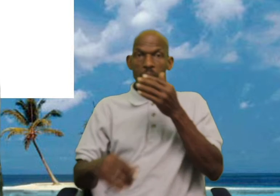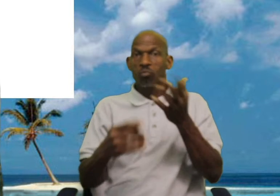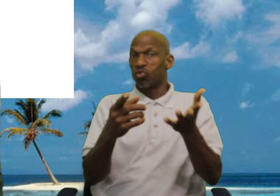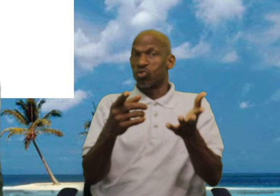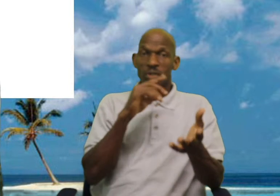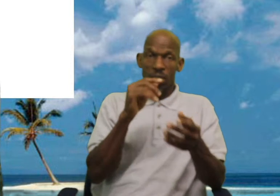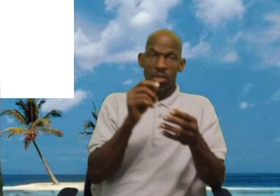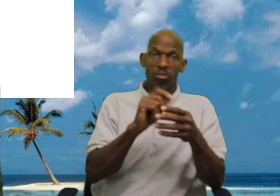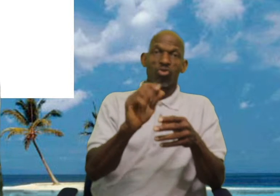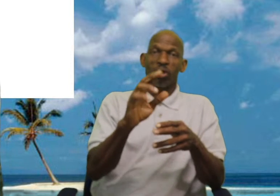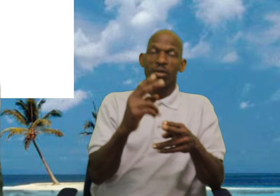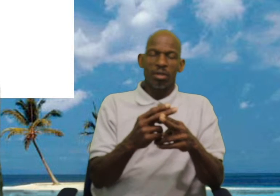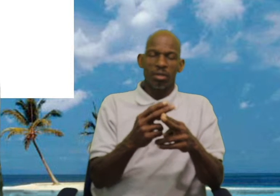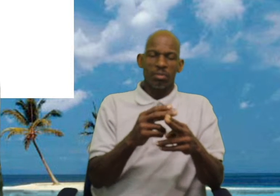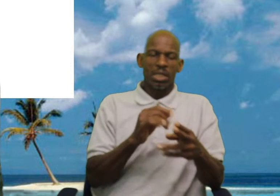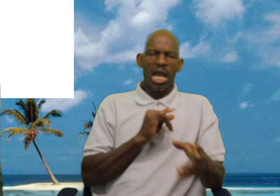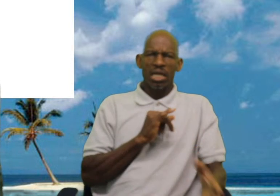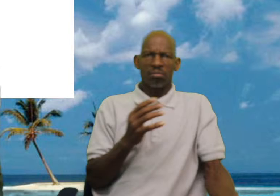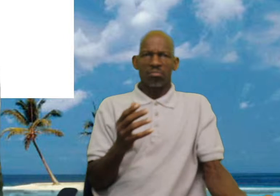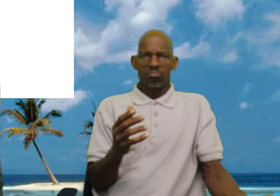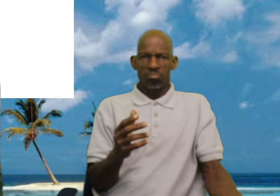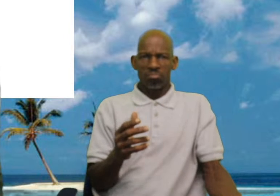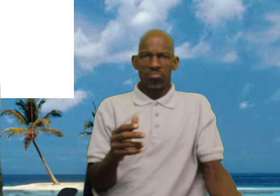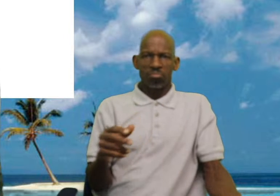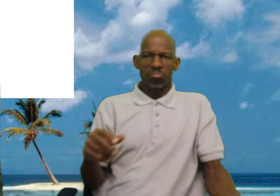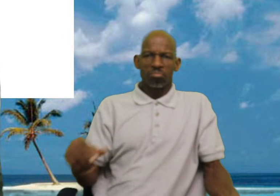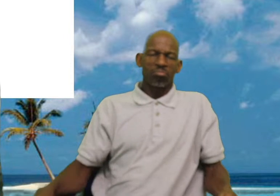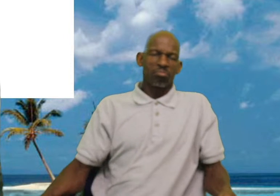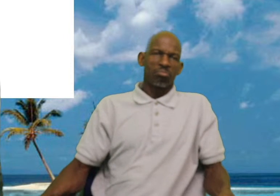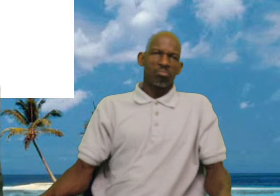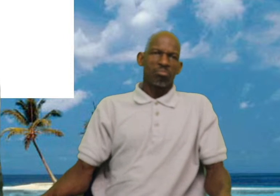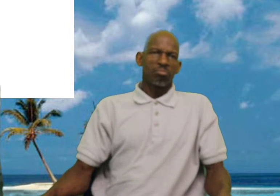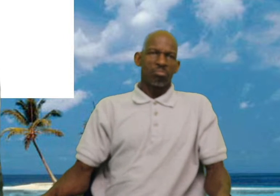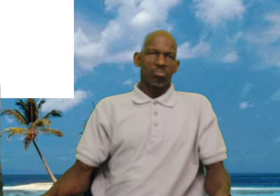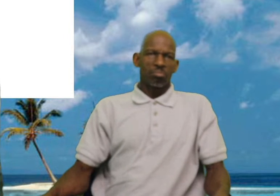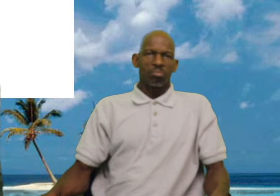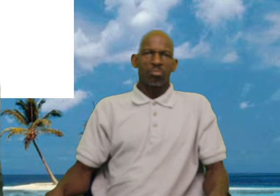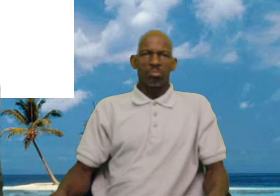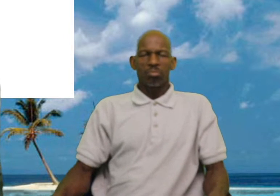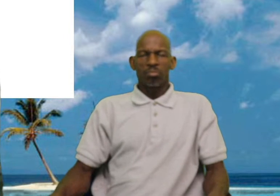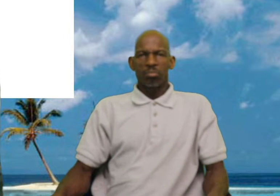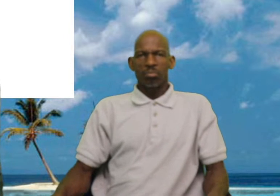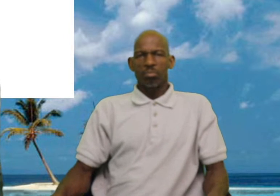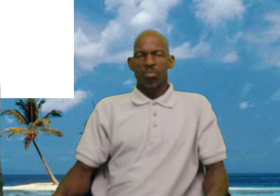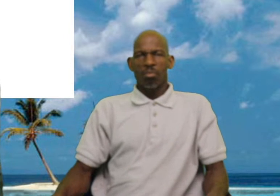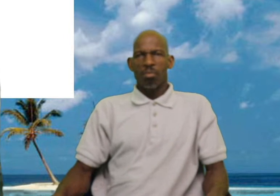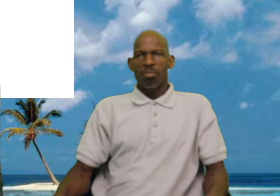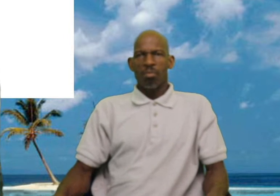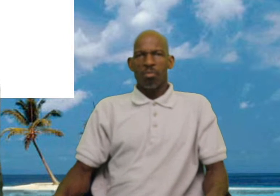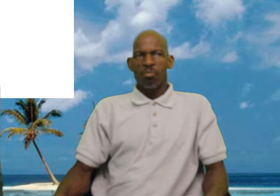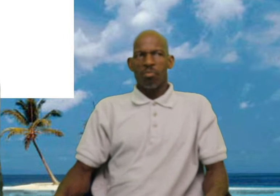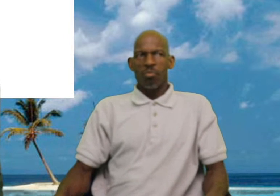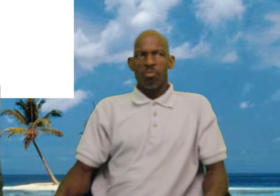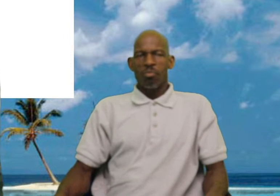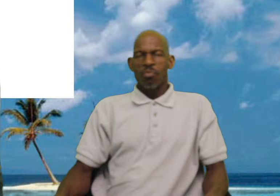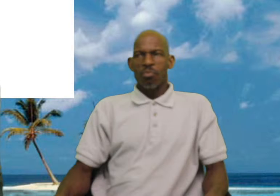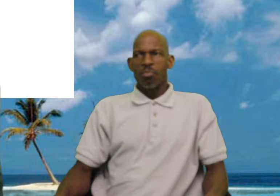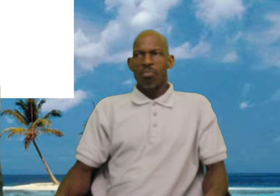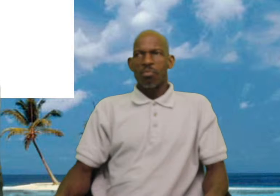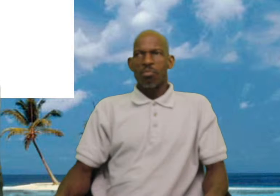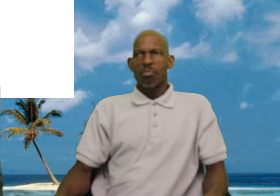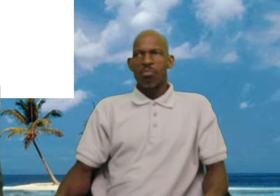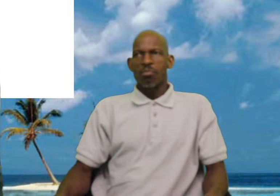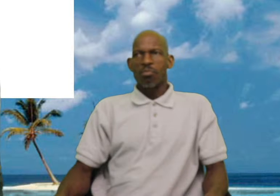name. But let's not, let me get somebody's coming in. Right?